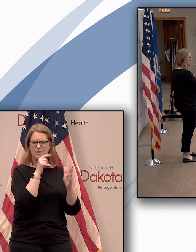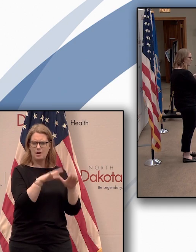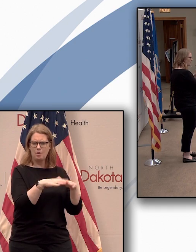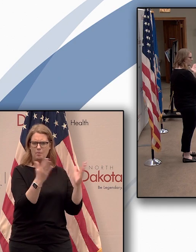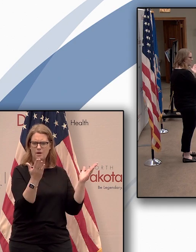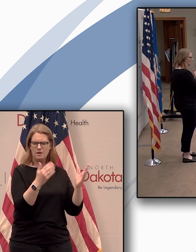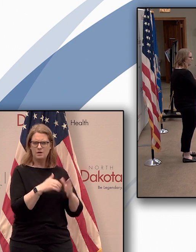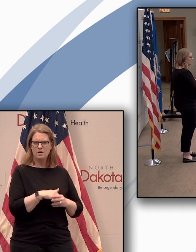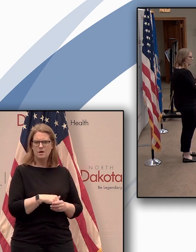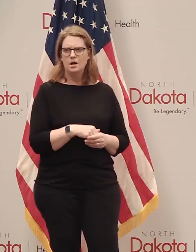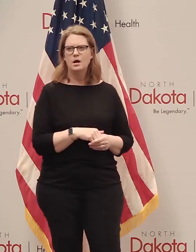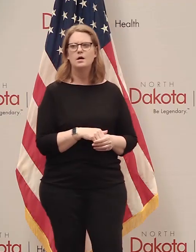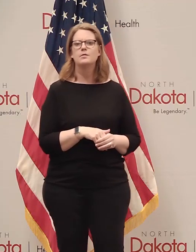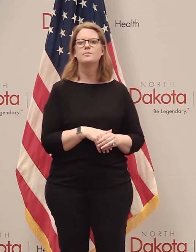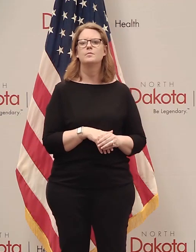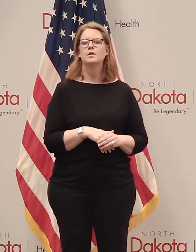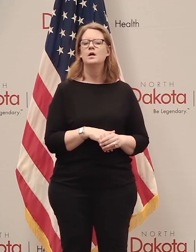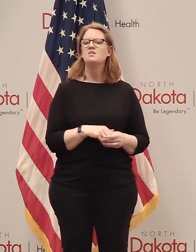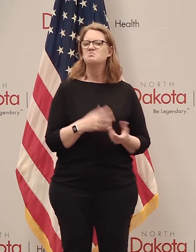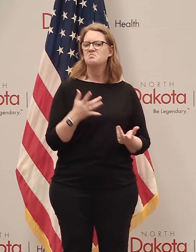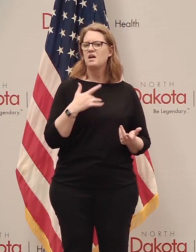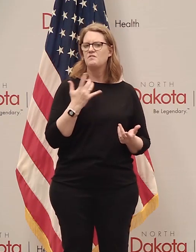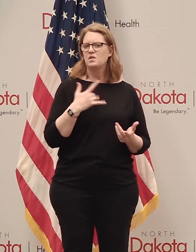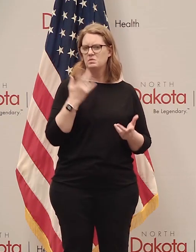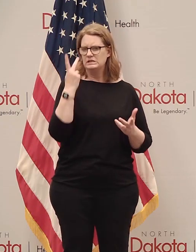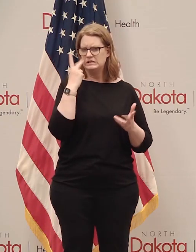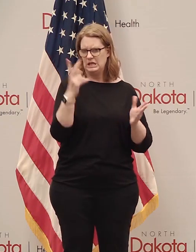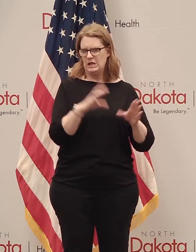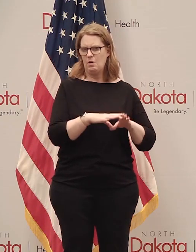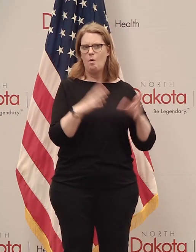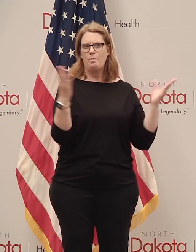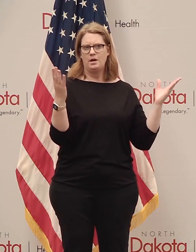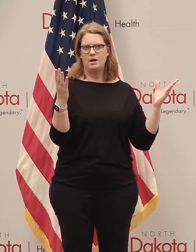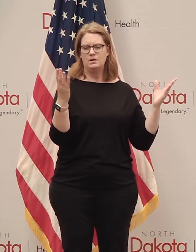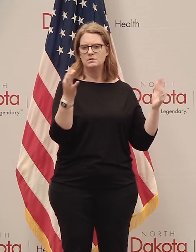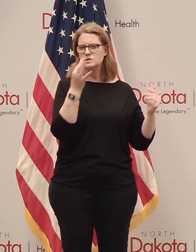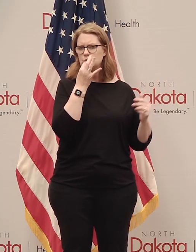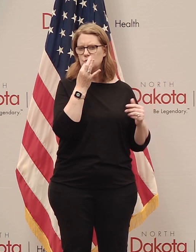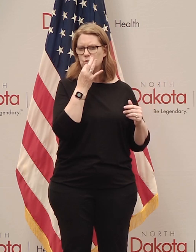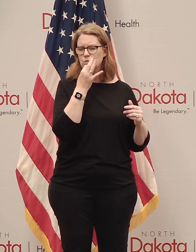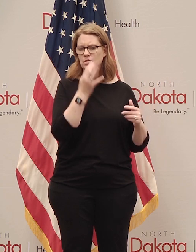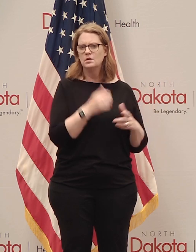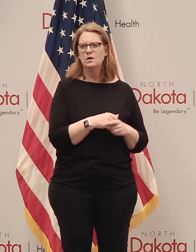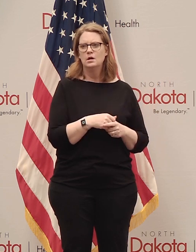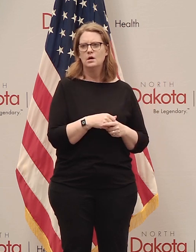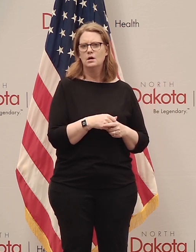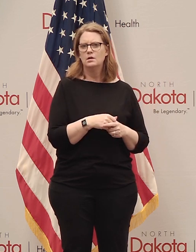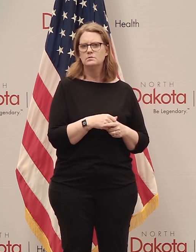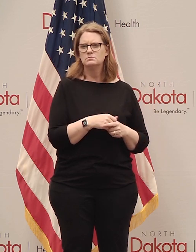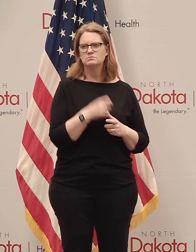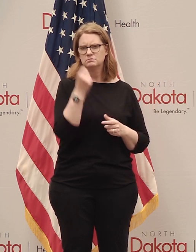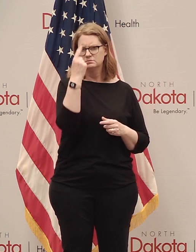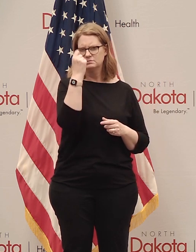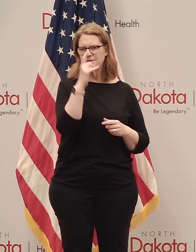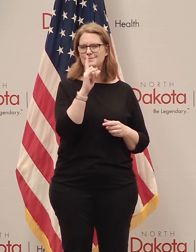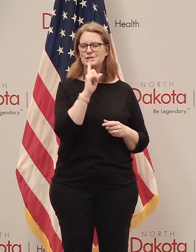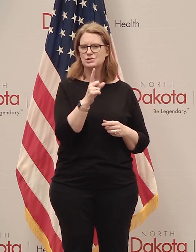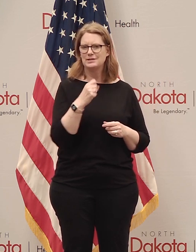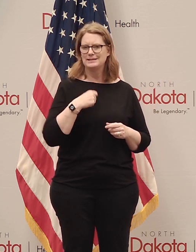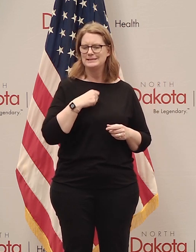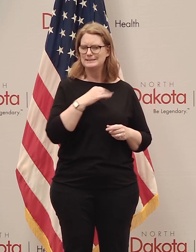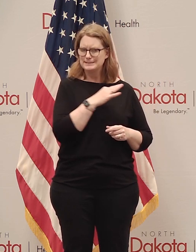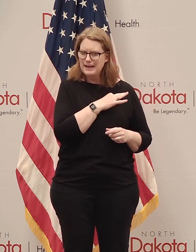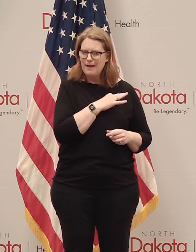we'll see the Heritage Center opening coming soon. You're going to see that. I think we just want to make sure that we've got the staffing